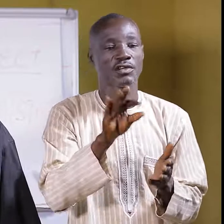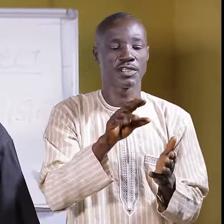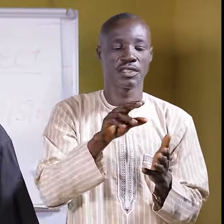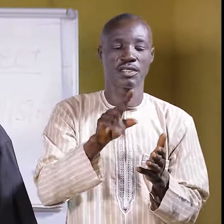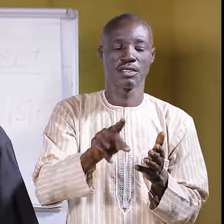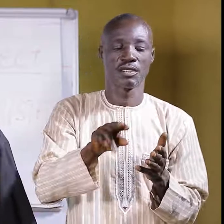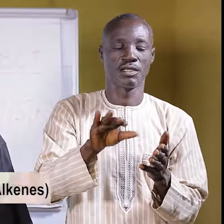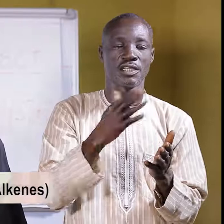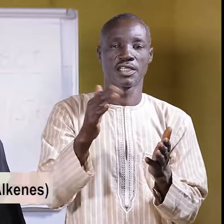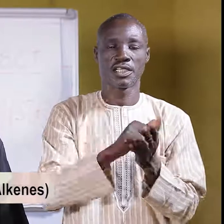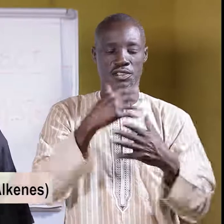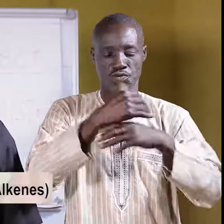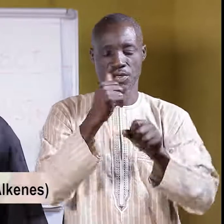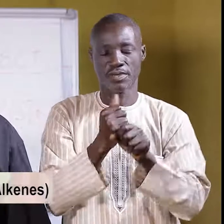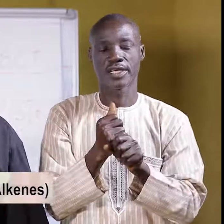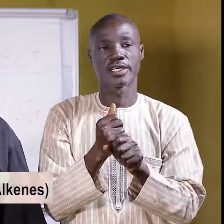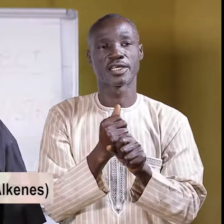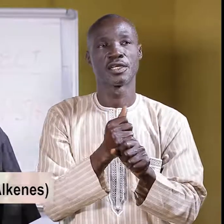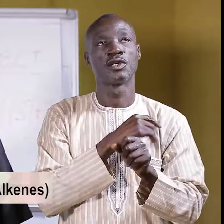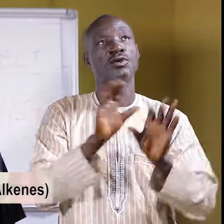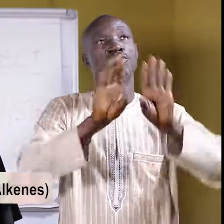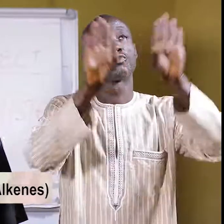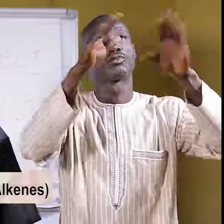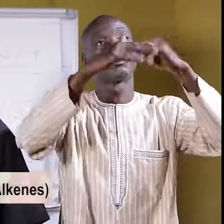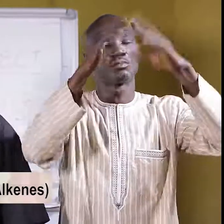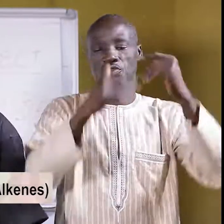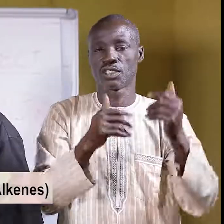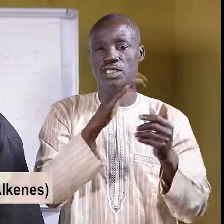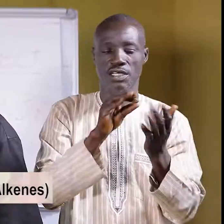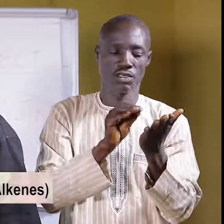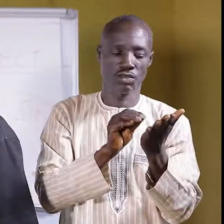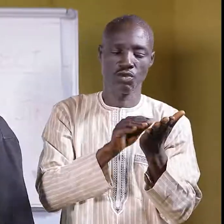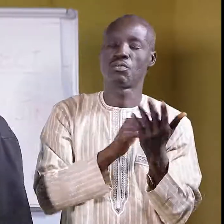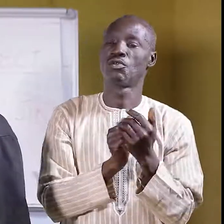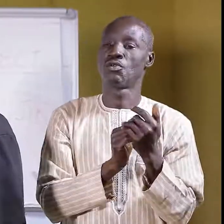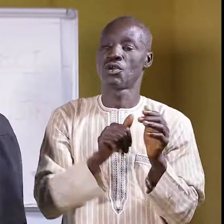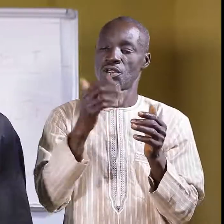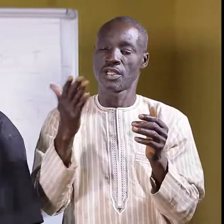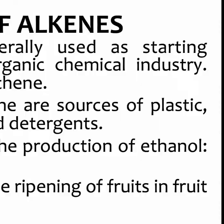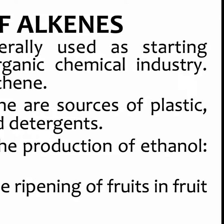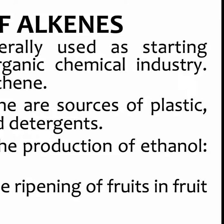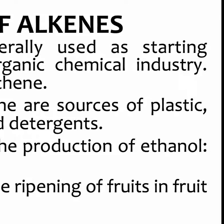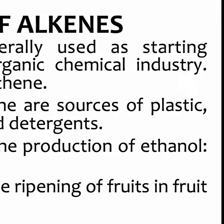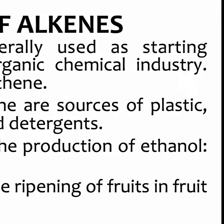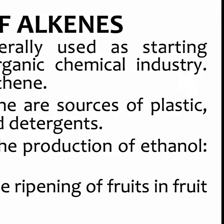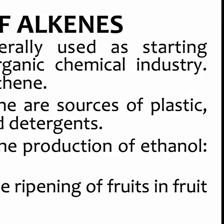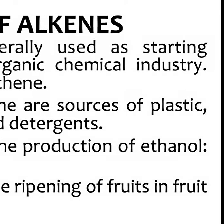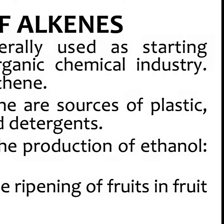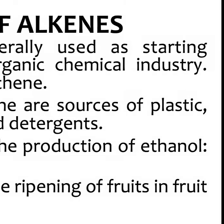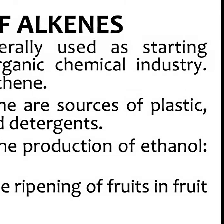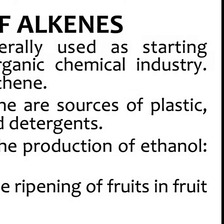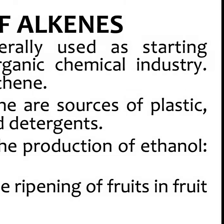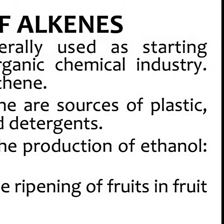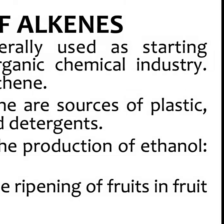products that is used in making these PVC tanks is the ethene. Another important use of ethene, it is